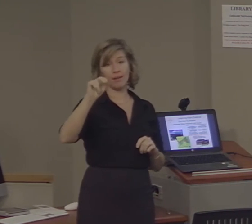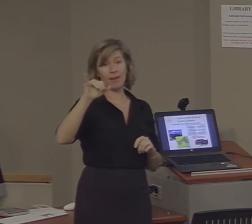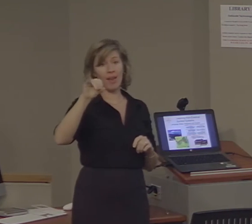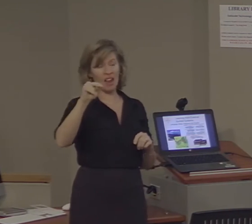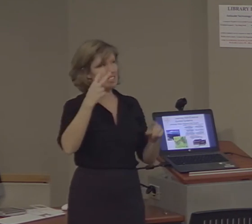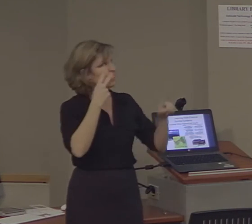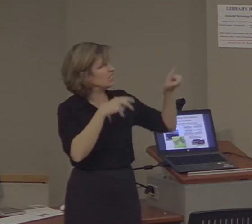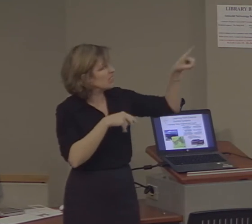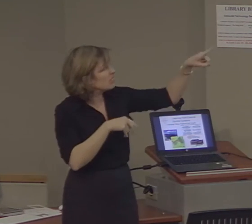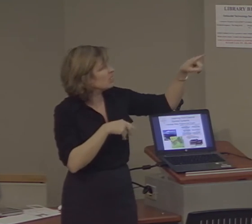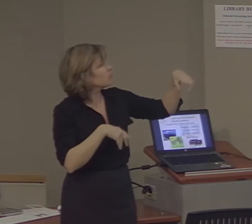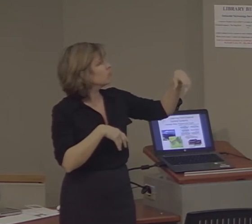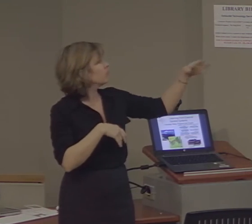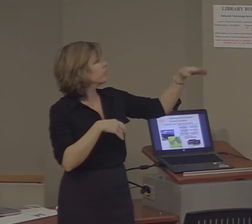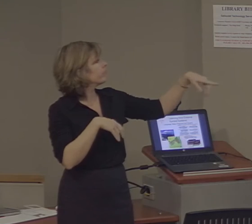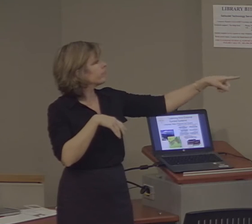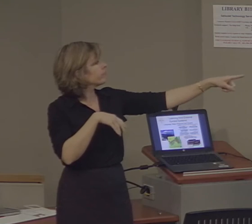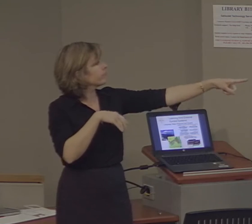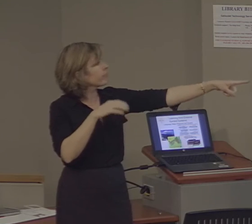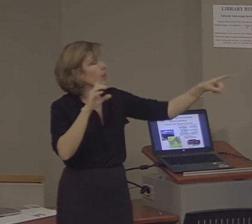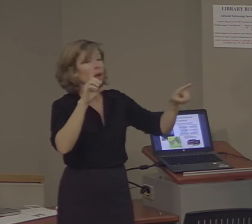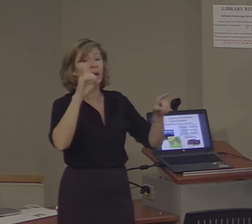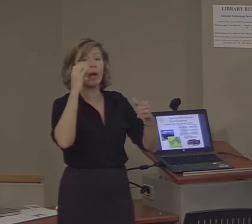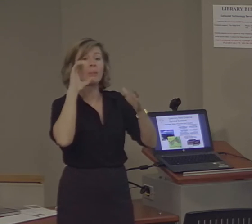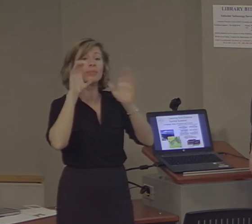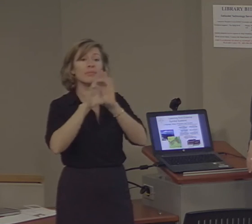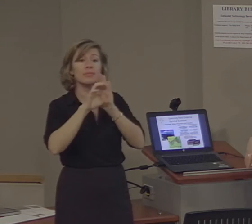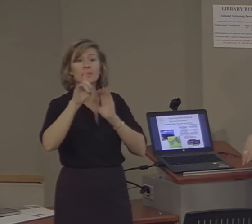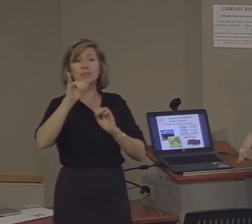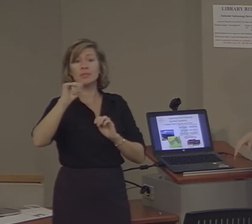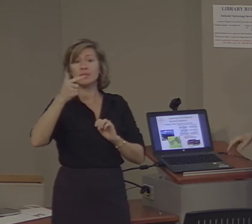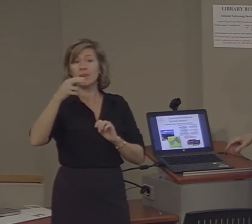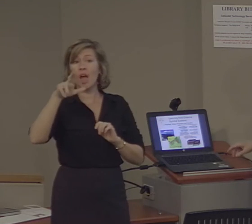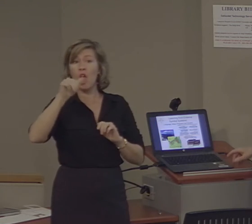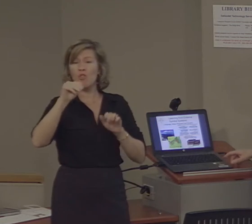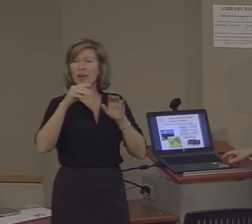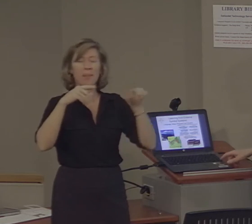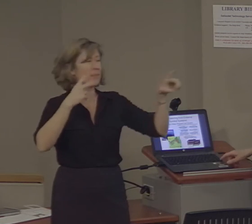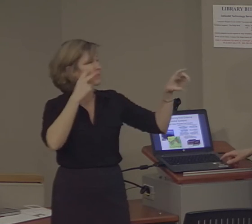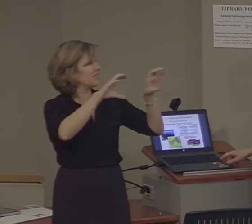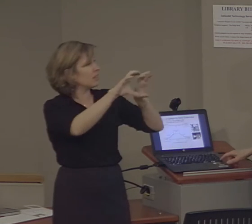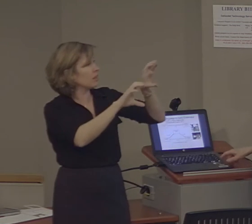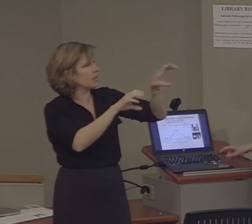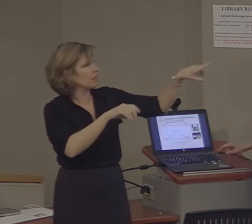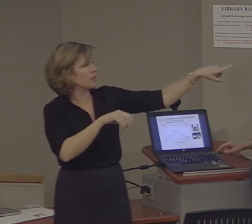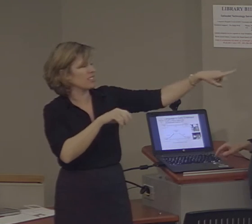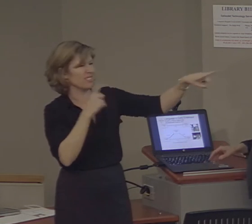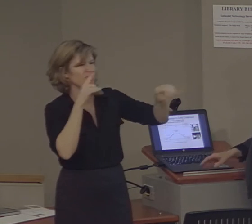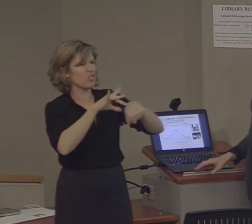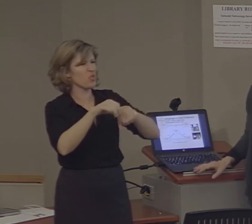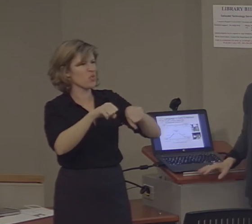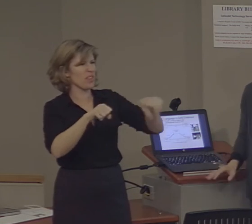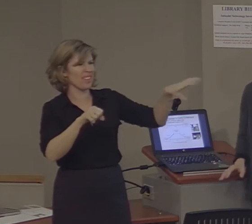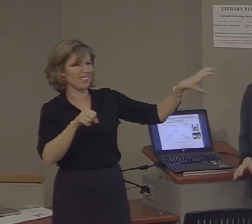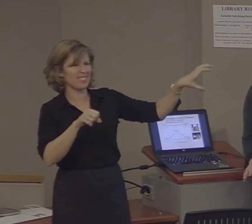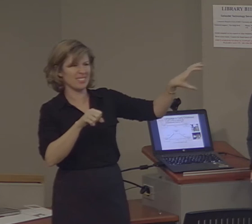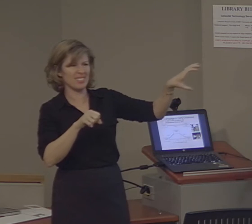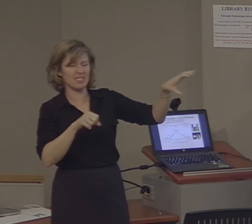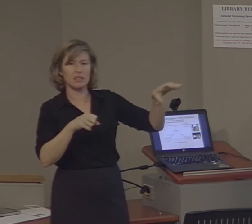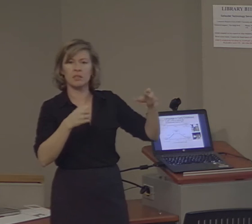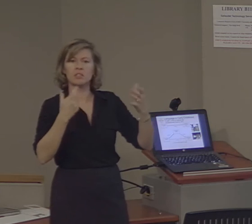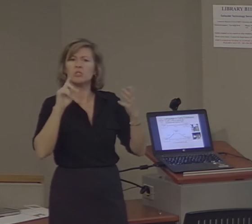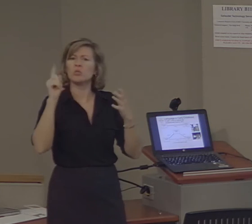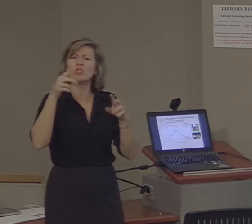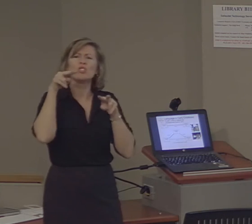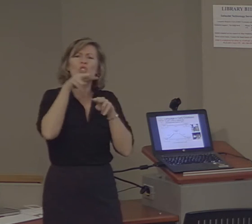or diagrams like that diagram of a geological slip fault. So just looking at